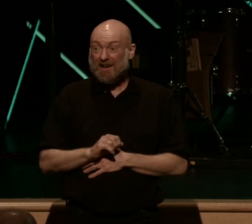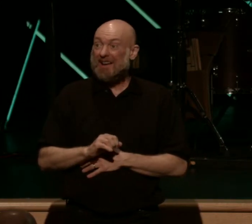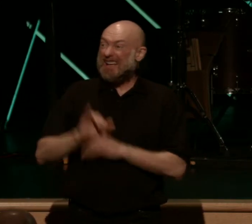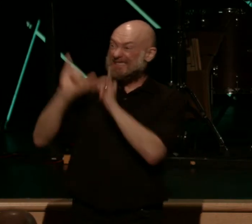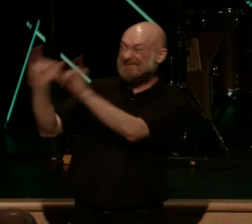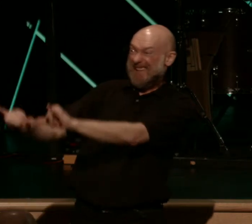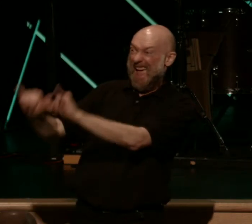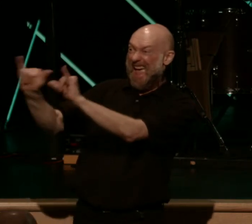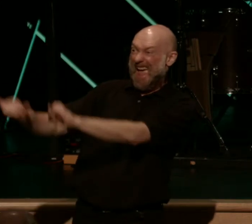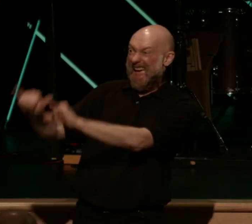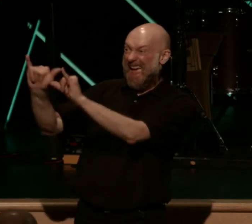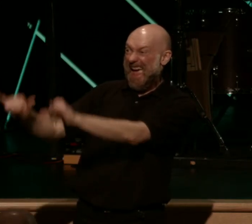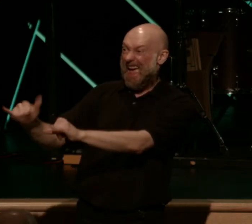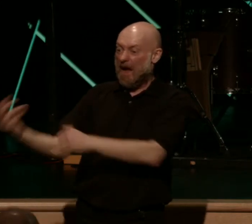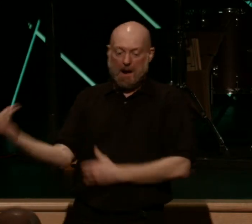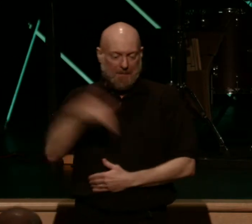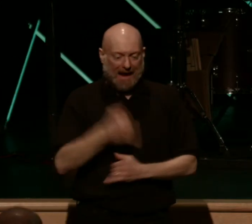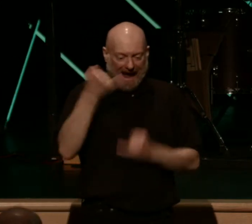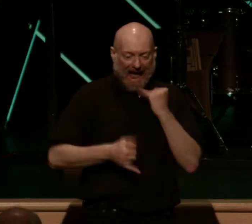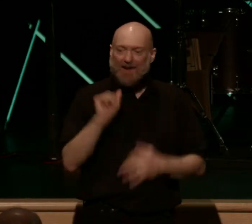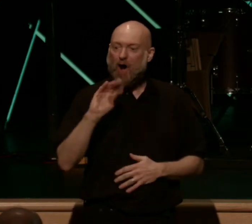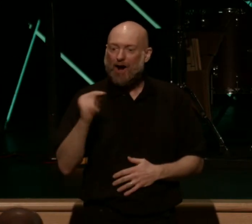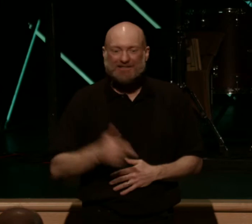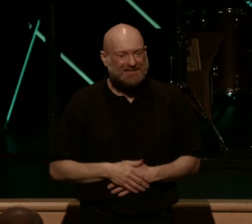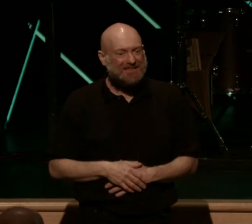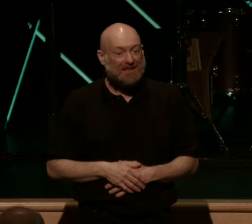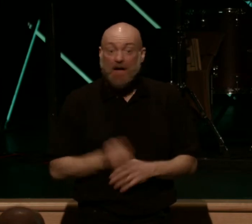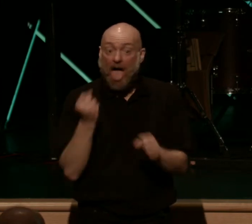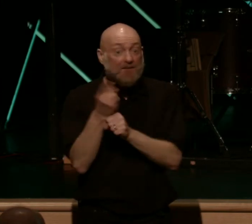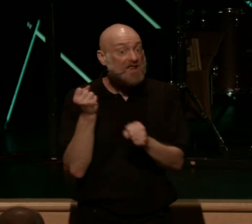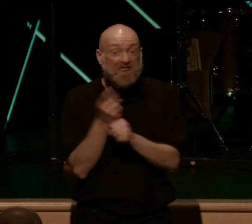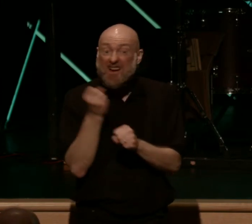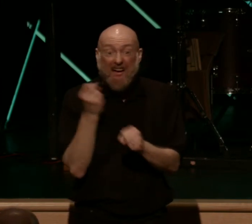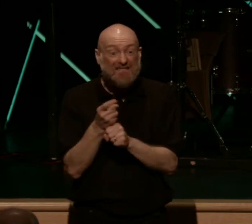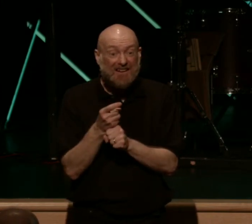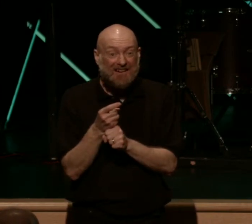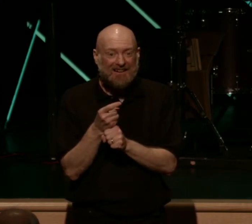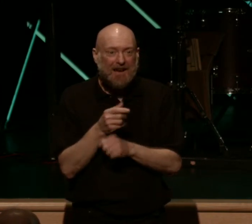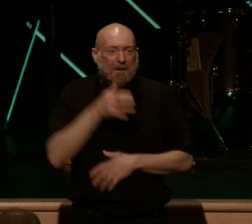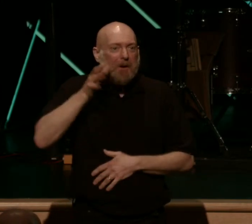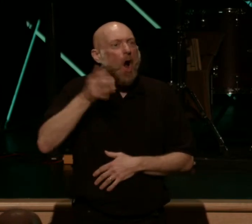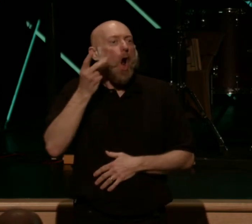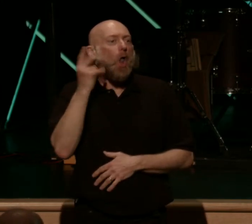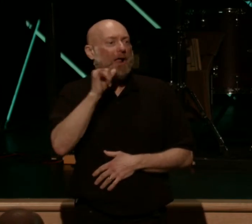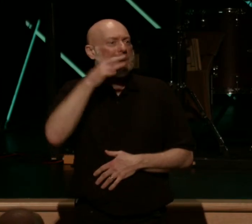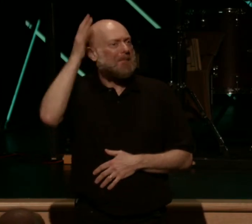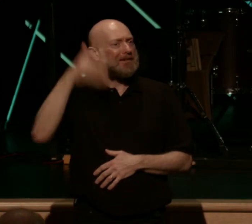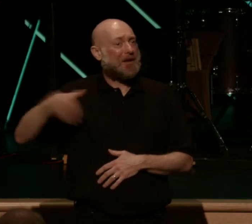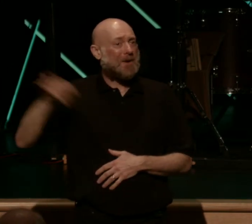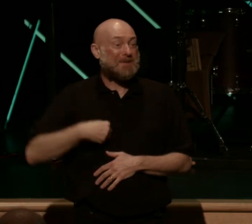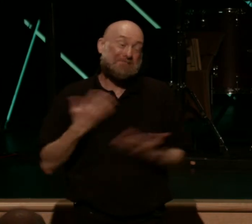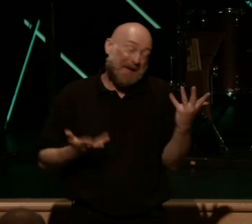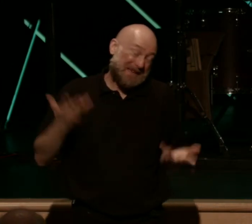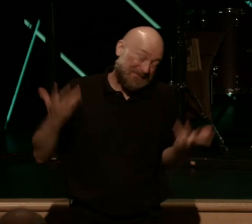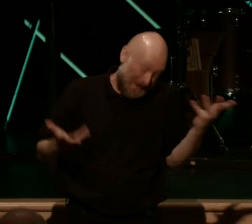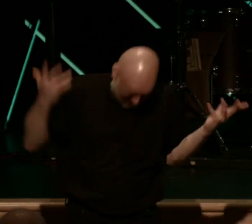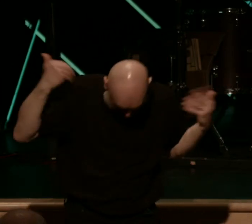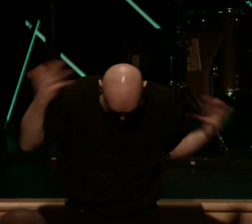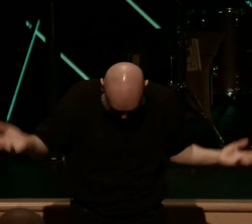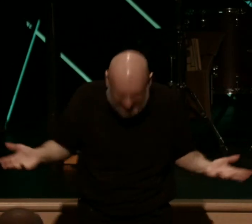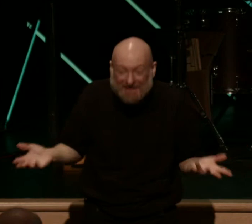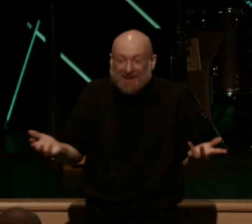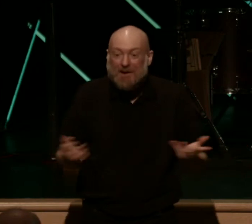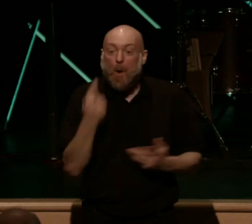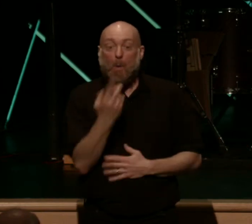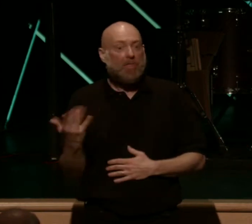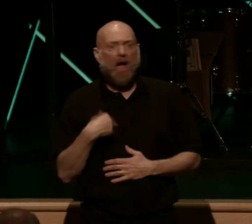would return from summer camp at the end of August every year. Kind of sounds like my parents were shipping me away. Maybe they were. But